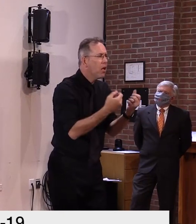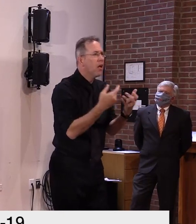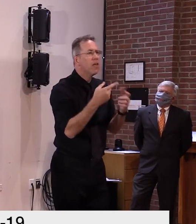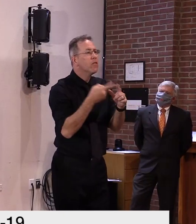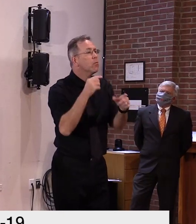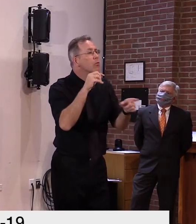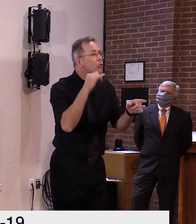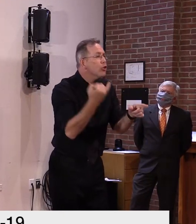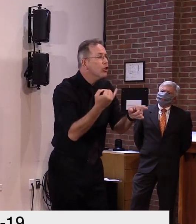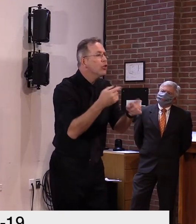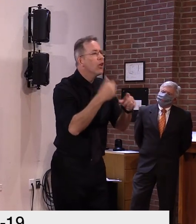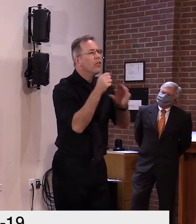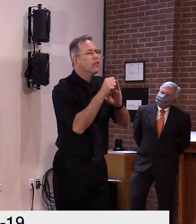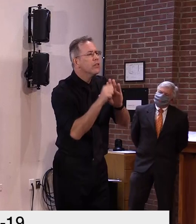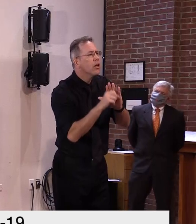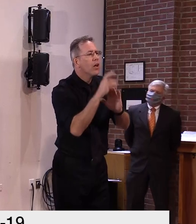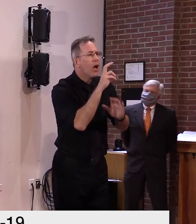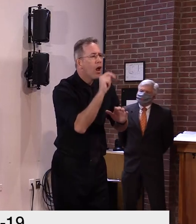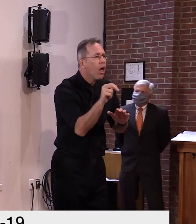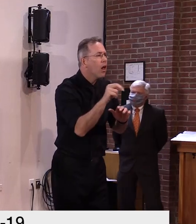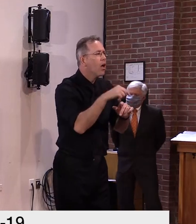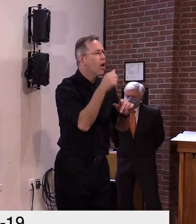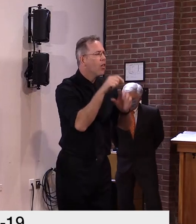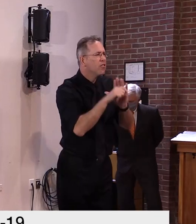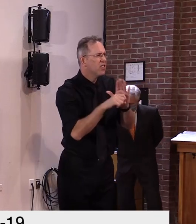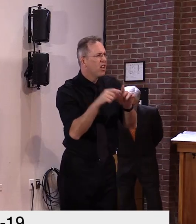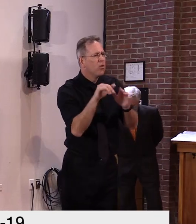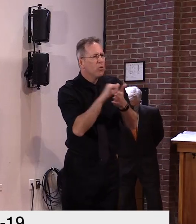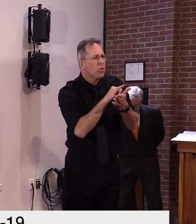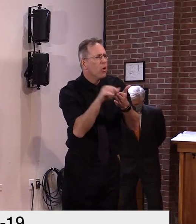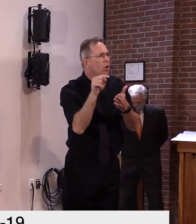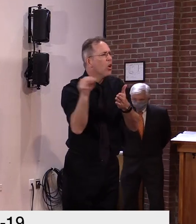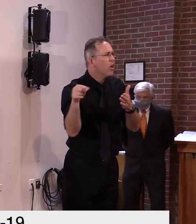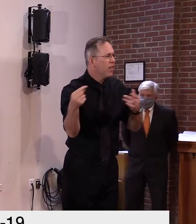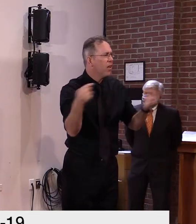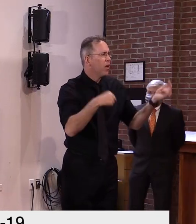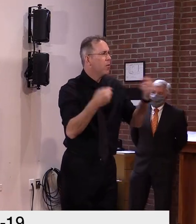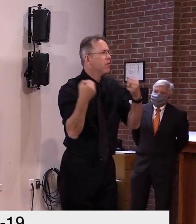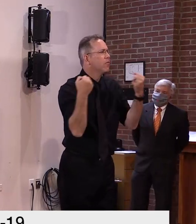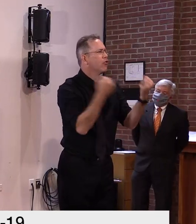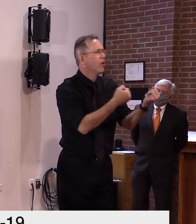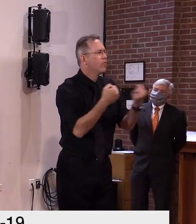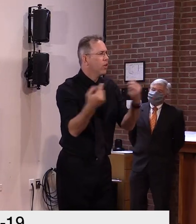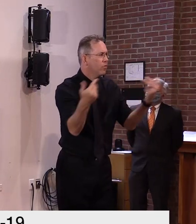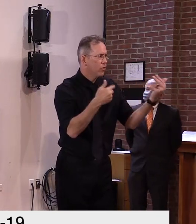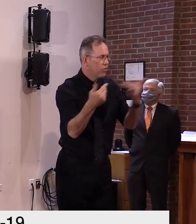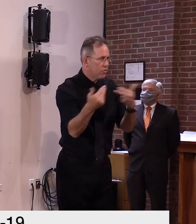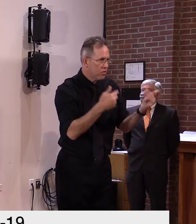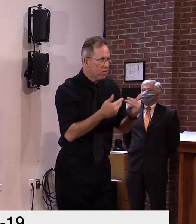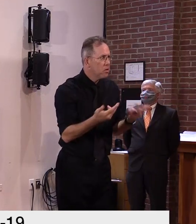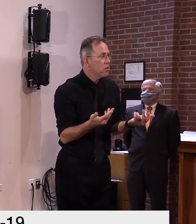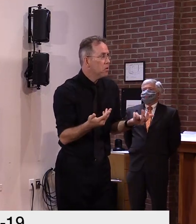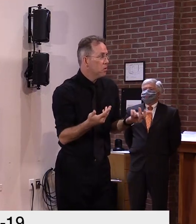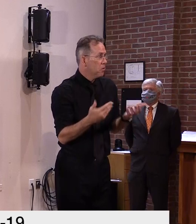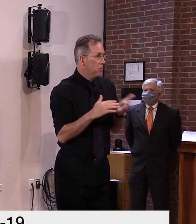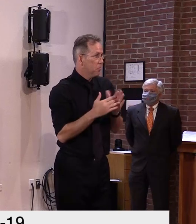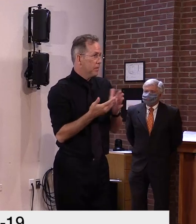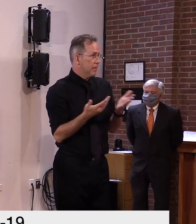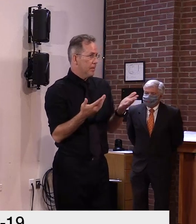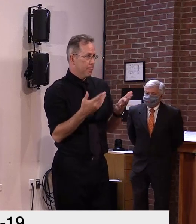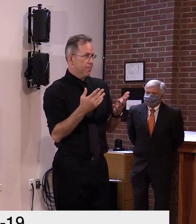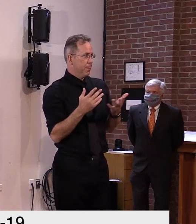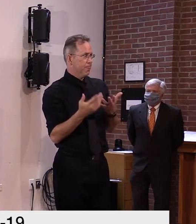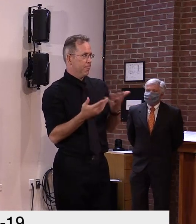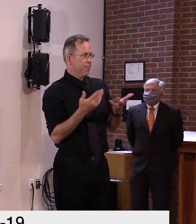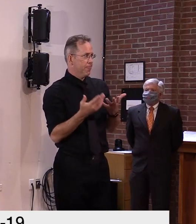York. So if they're, we're all one big community. If their case numbers drop, they go